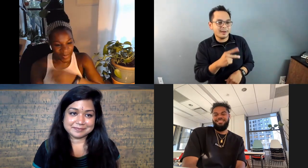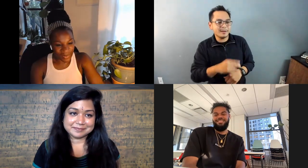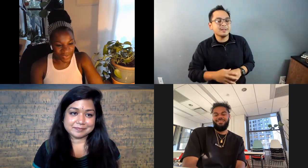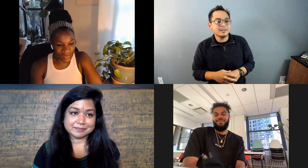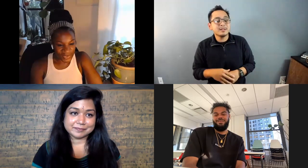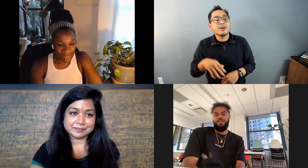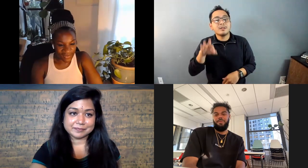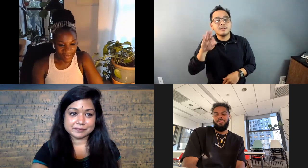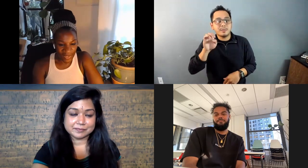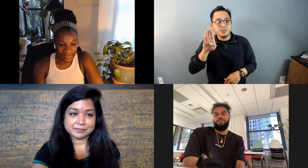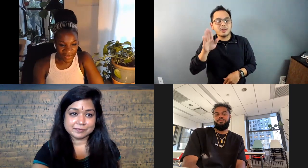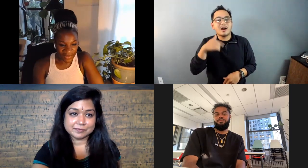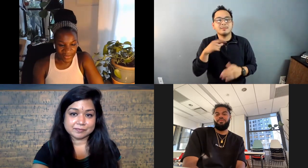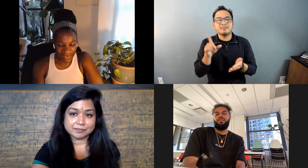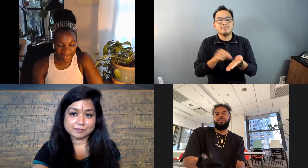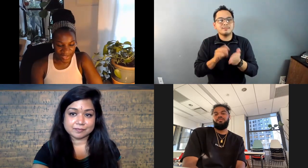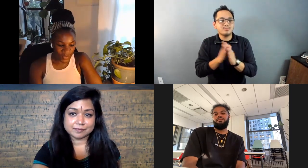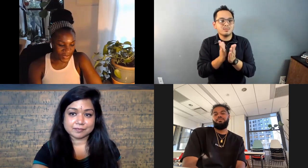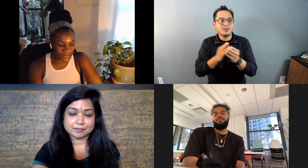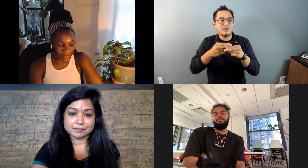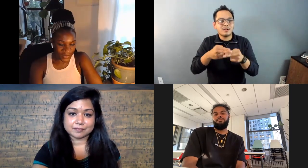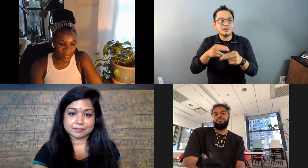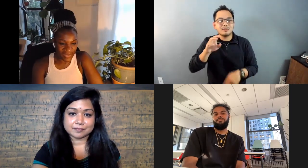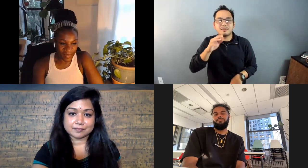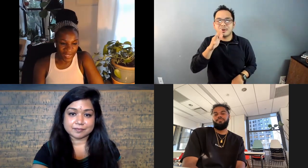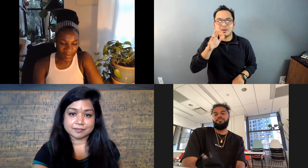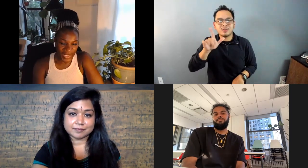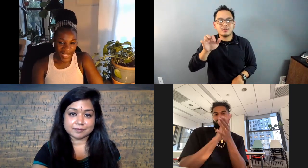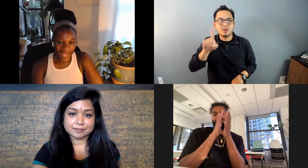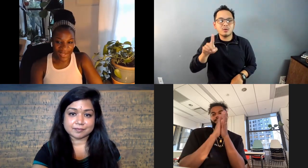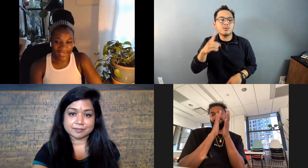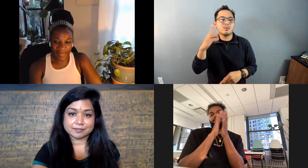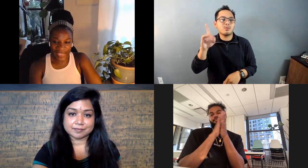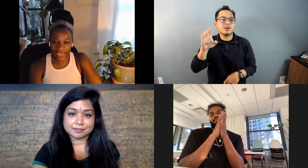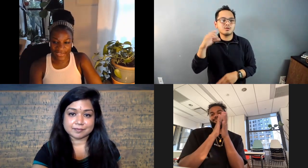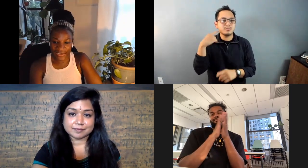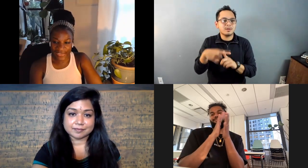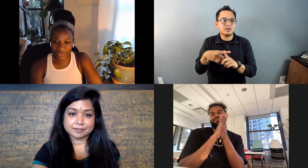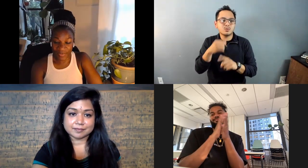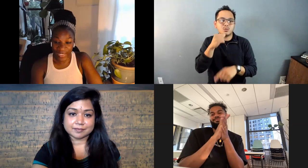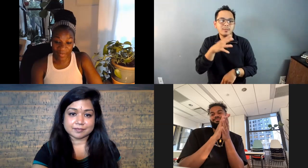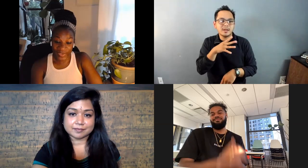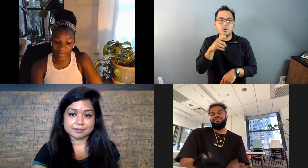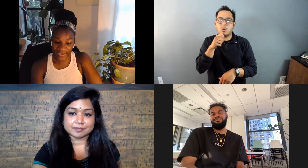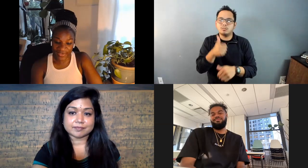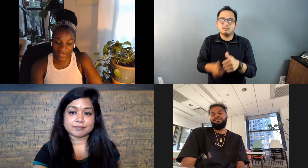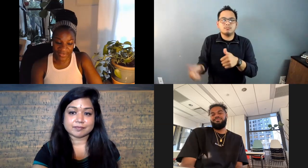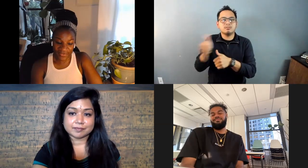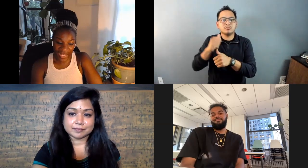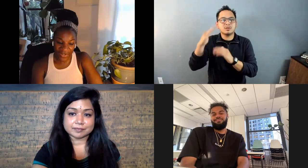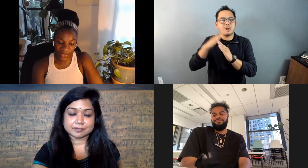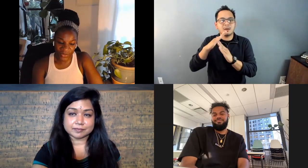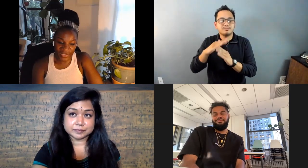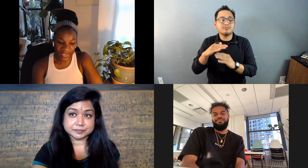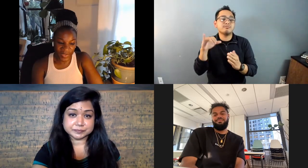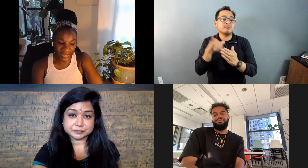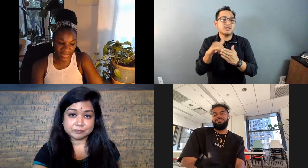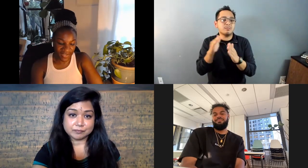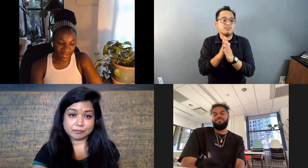onto the system? And I mean part of that is just like hiring people who can then reflect it, like right. people like